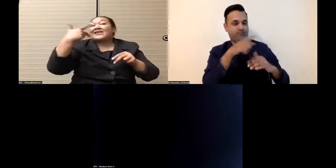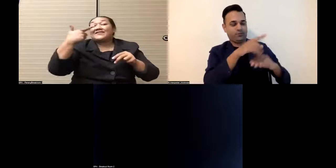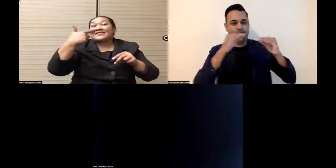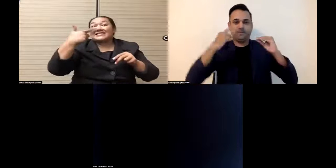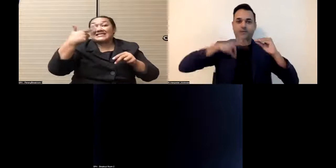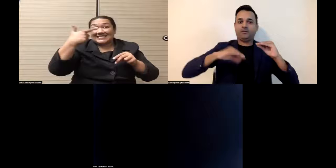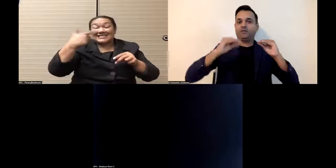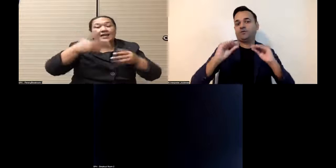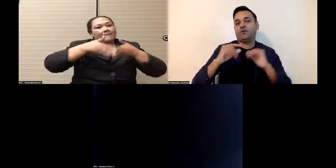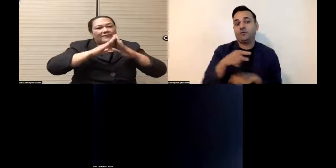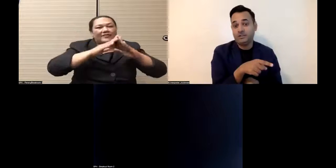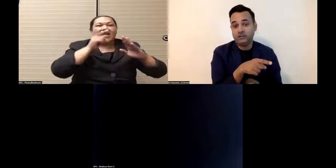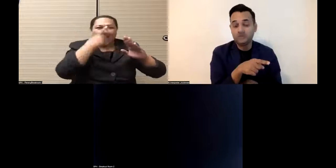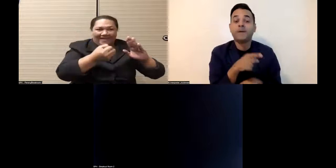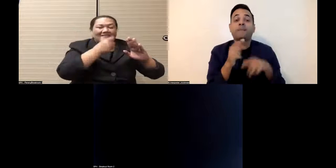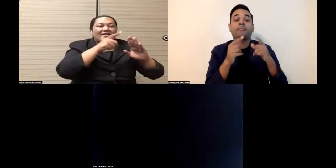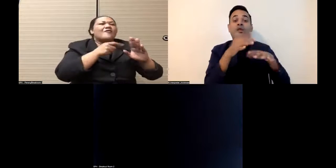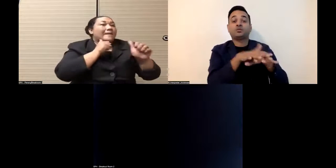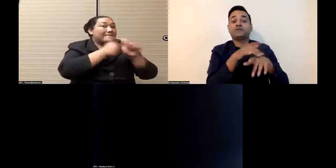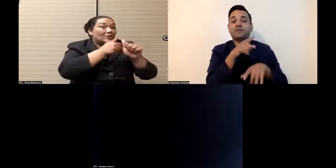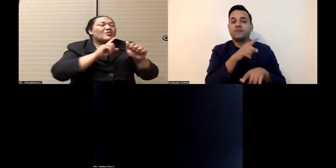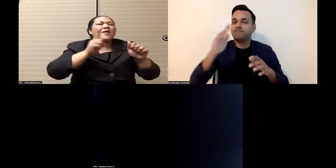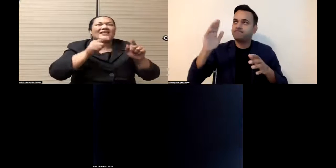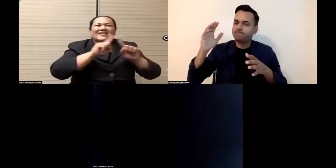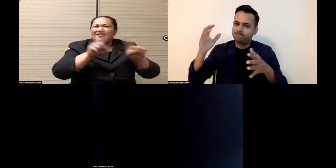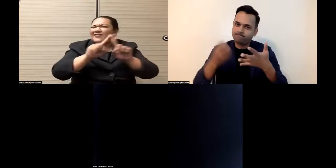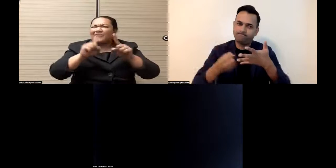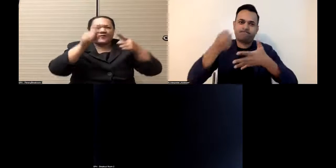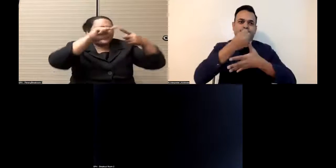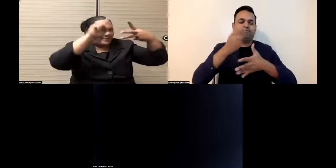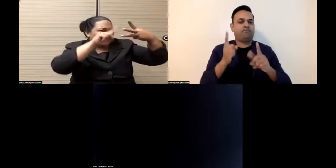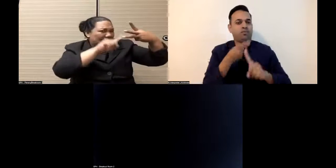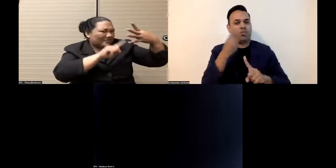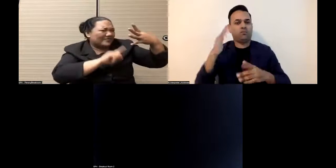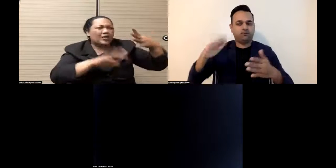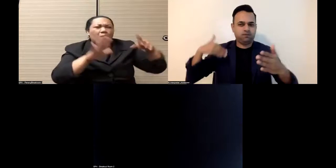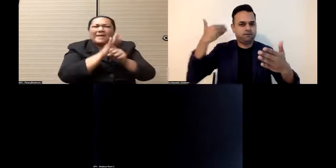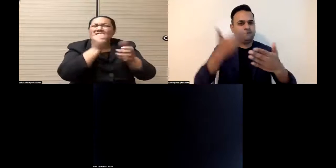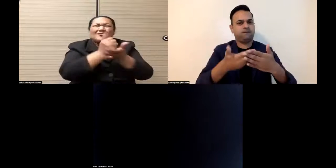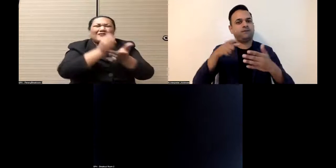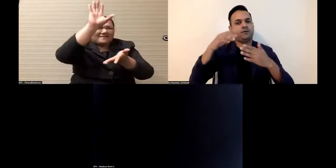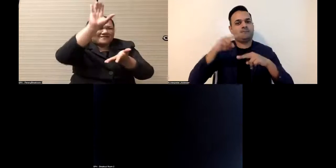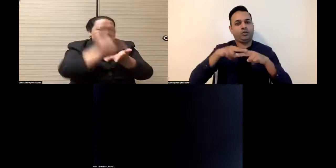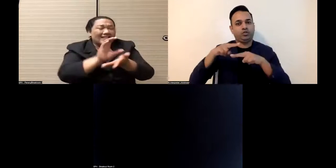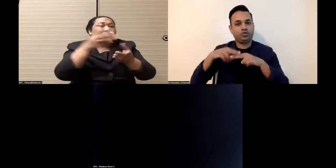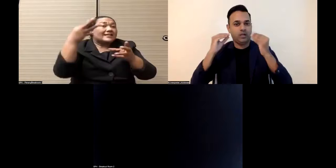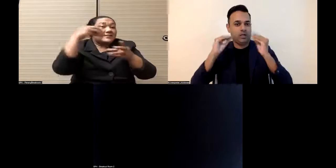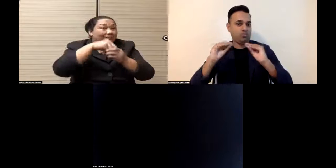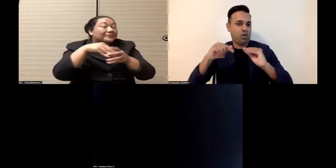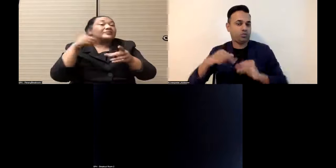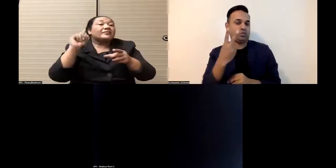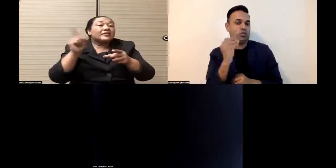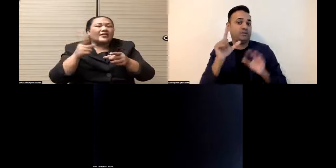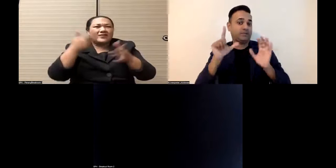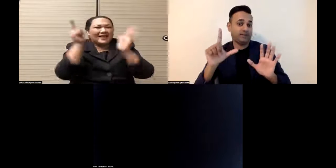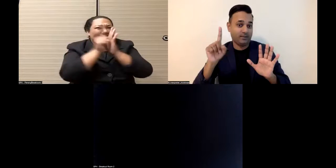things, additional grant funding for special needs students, legislation to support inclusive education, policies to